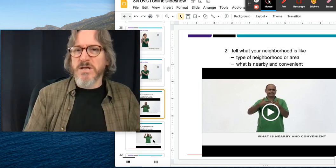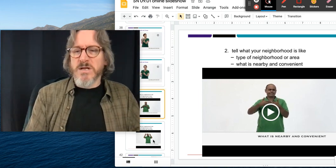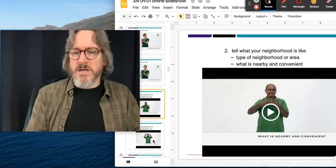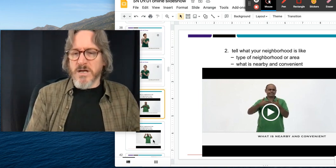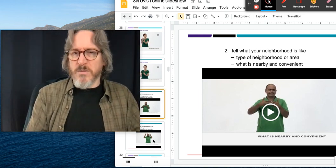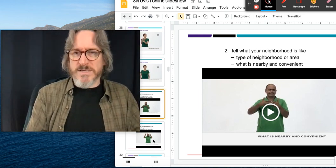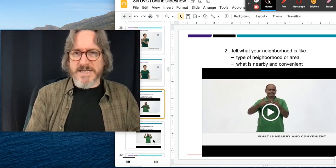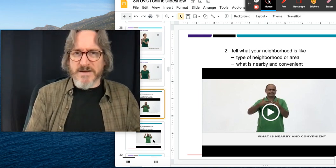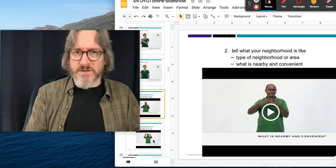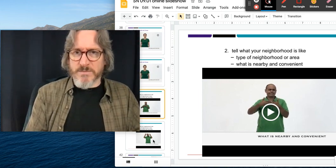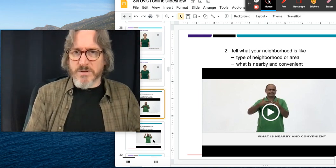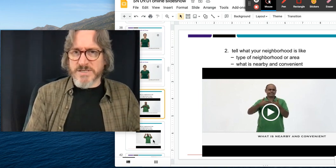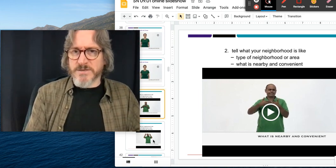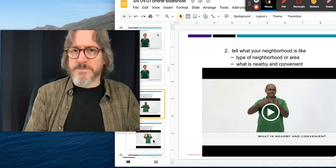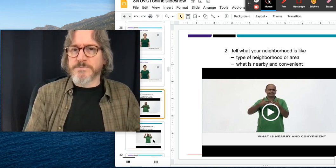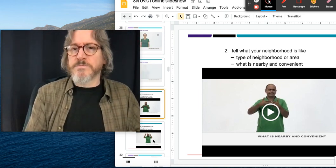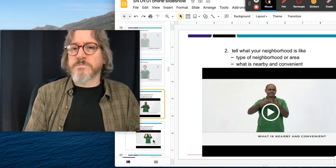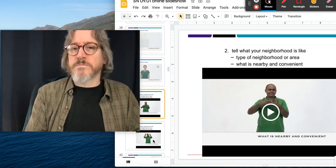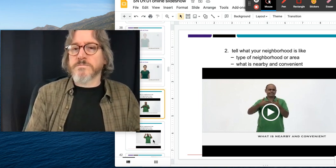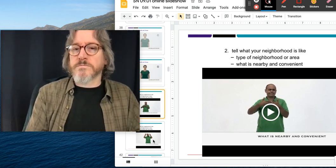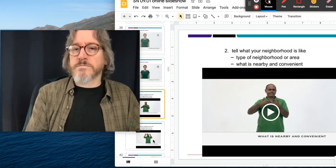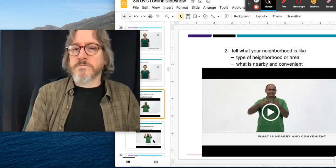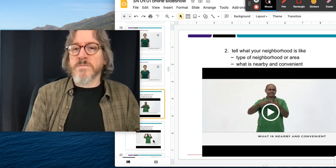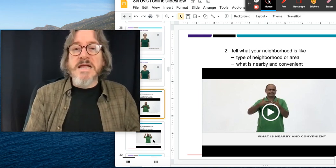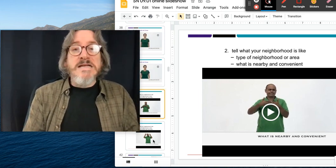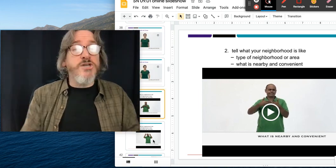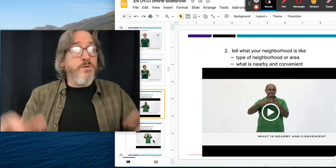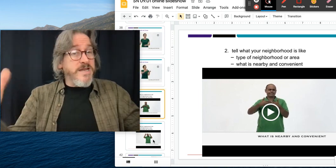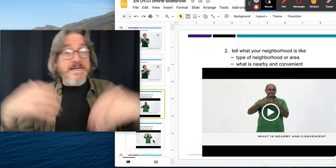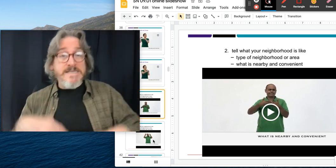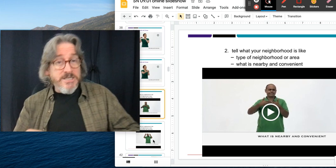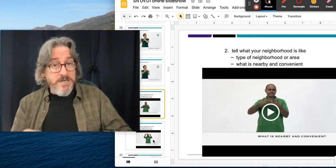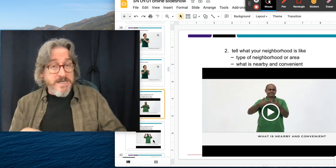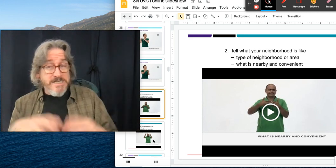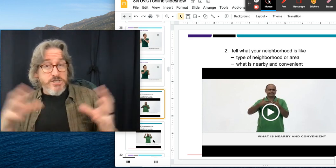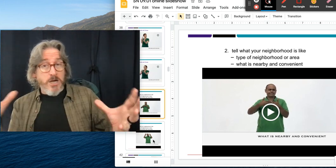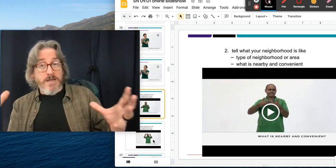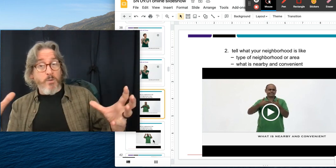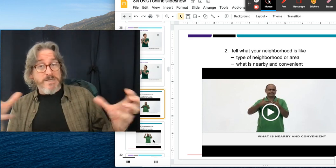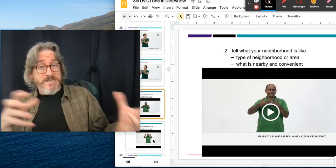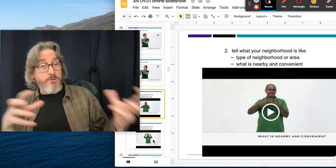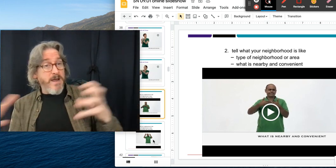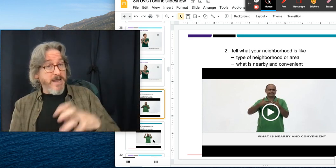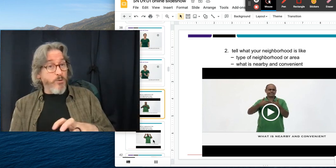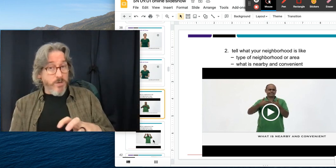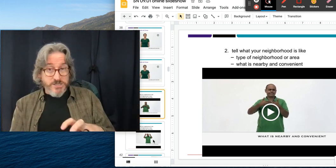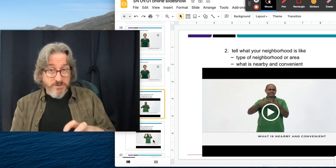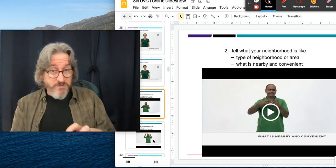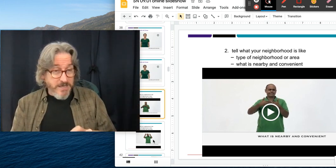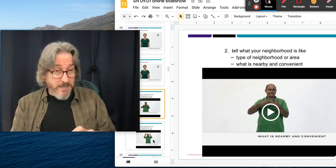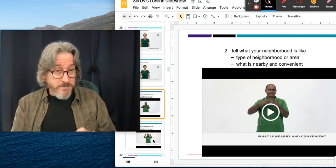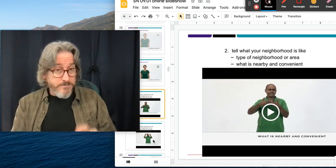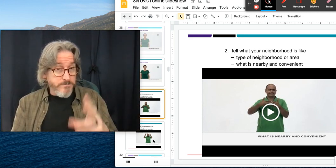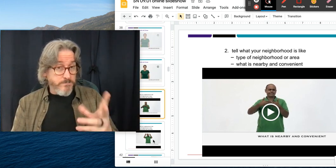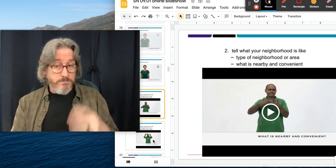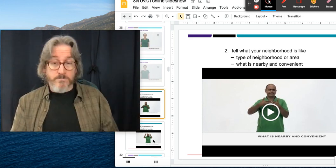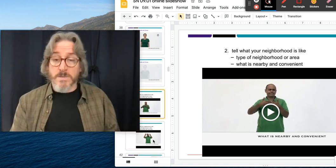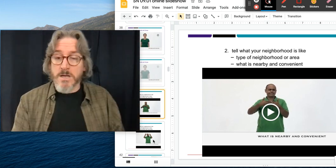them once I get everything posted. So the next section is he's talking about what's nearby and what's